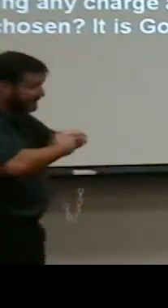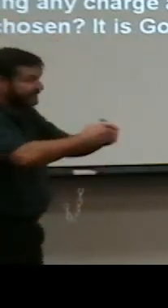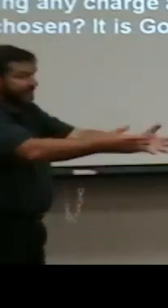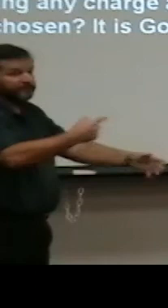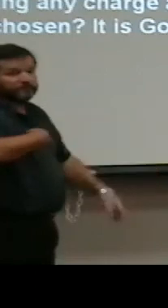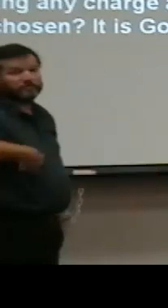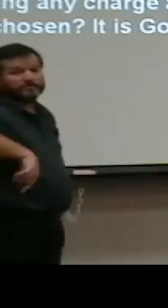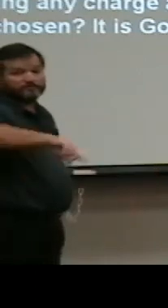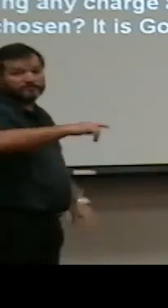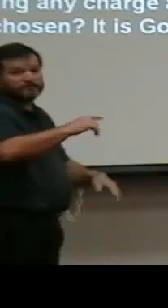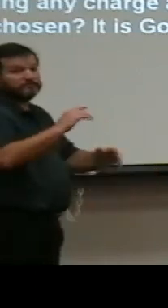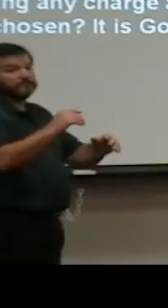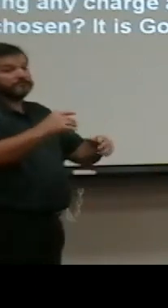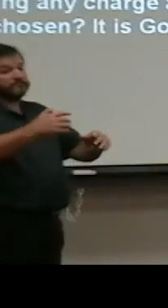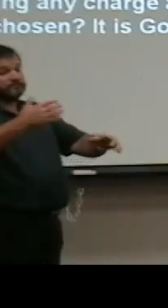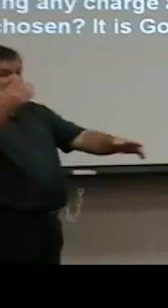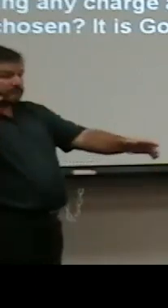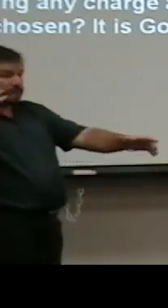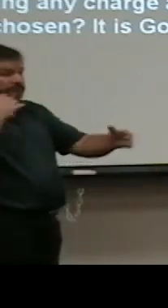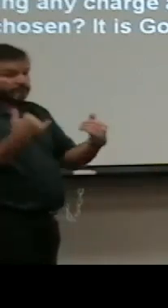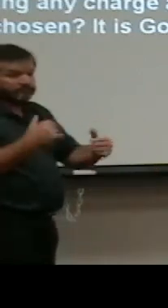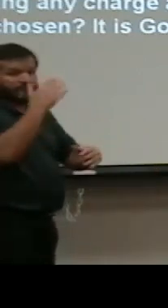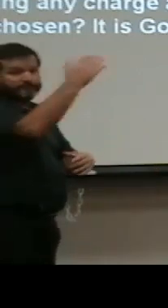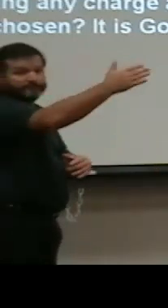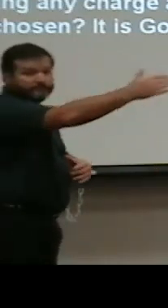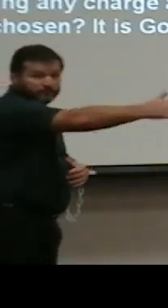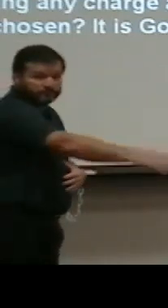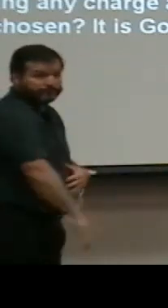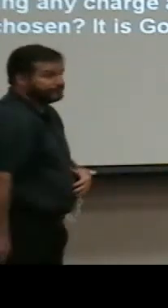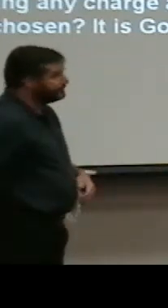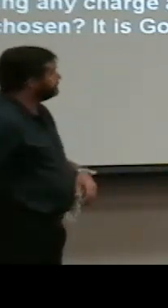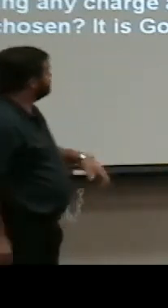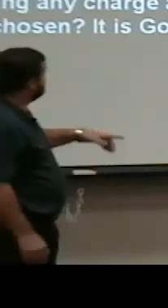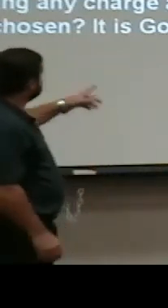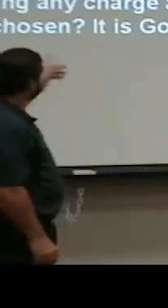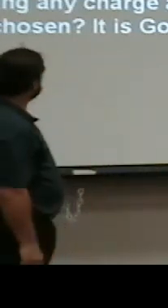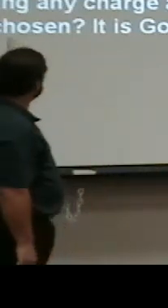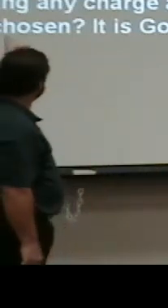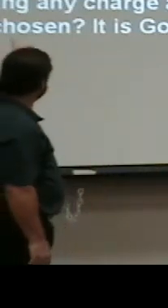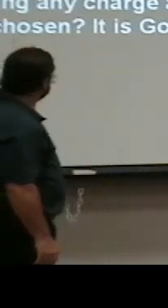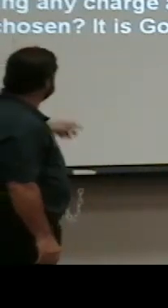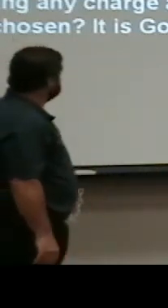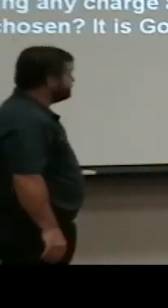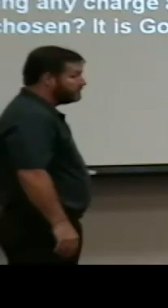He gave him for us all before, for the past and the future.